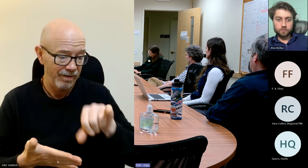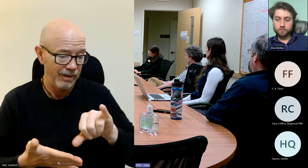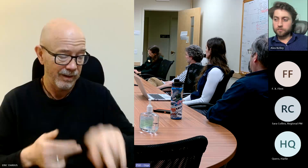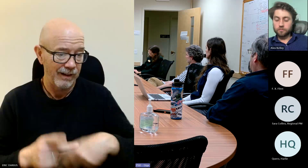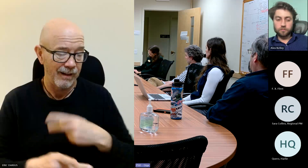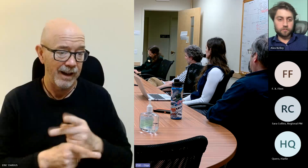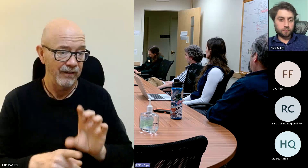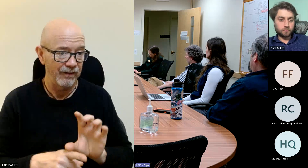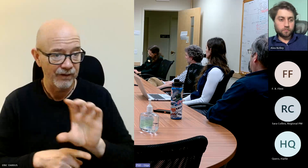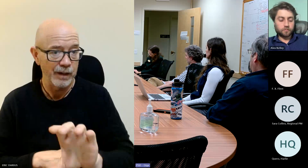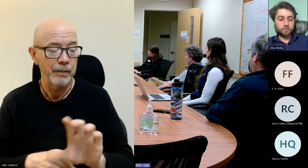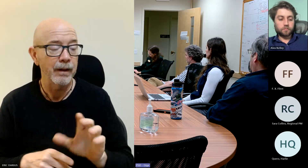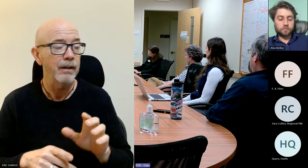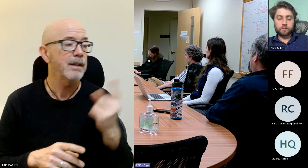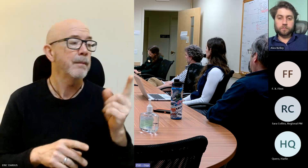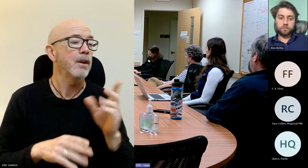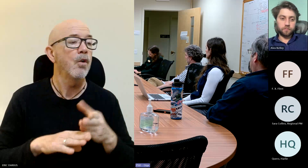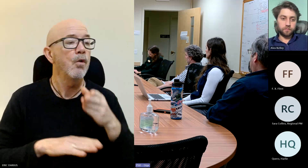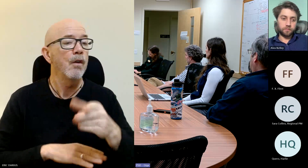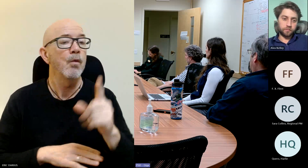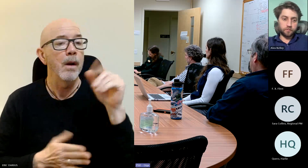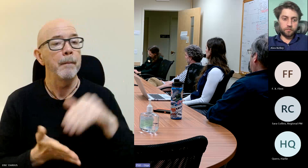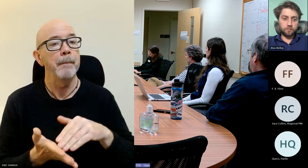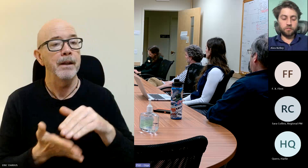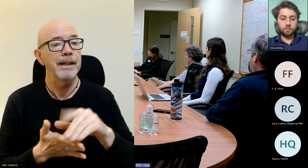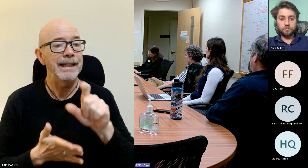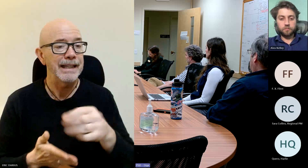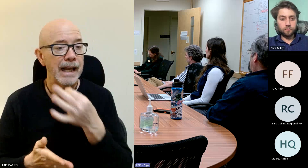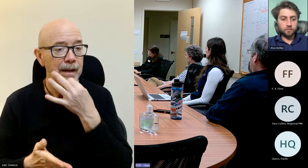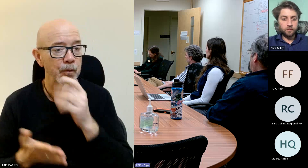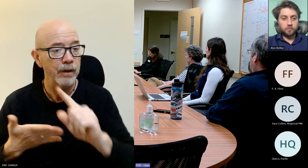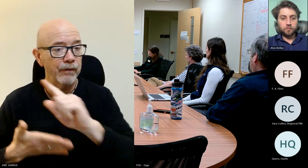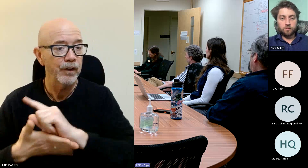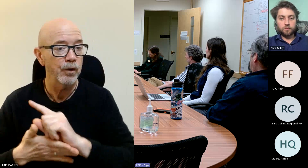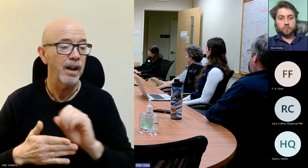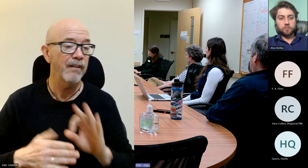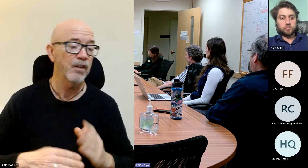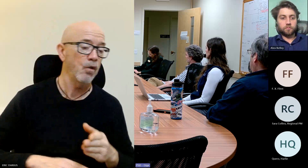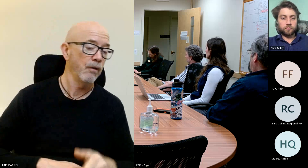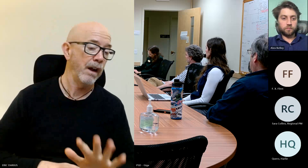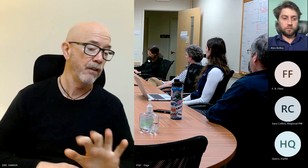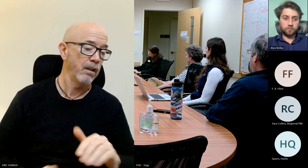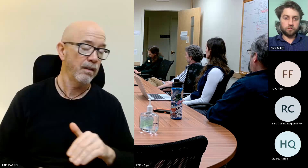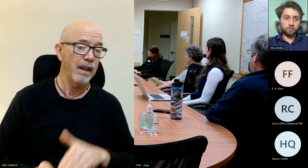independent expert review. Anything over $500,000 has to have a